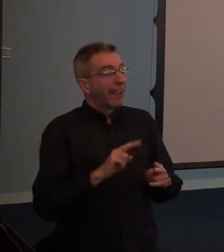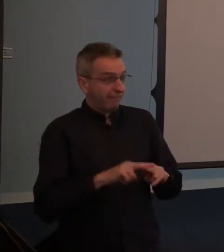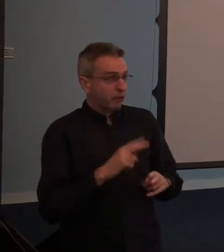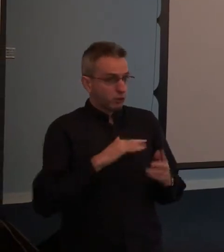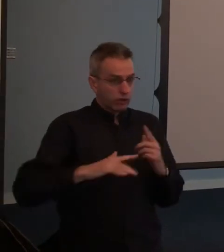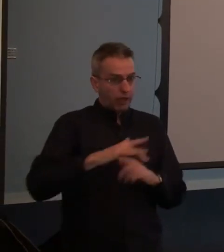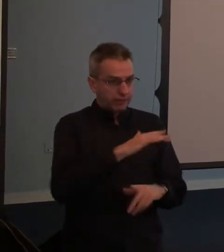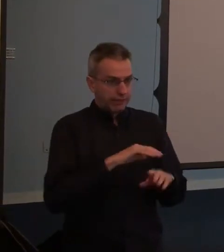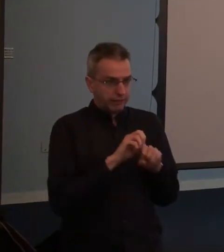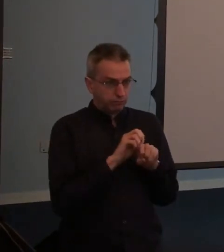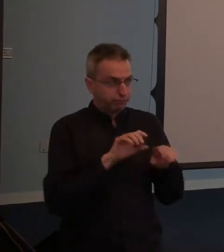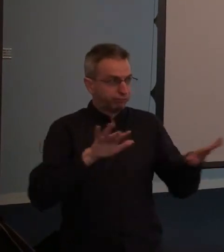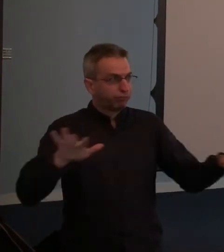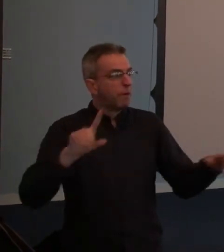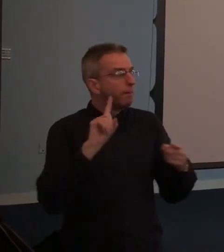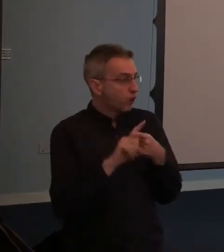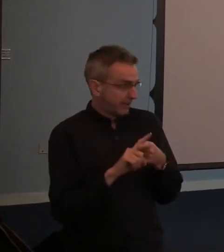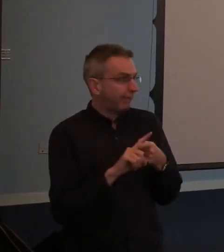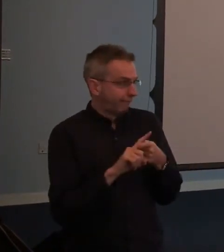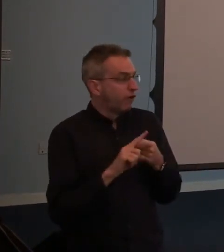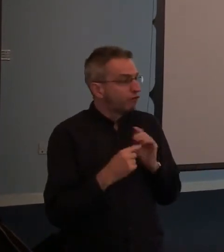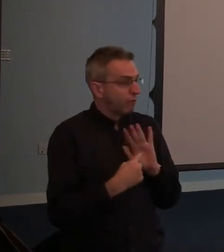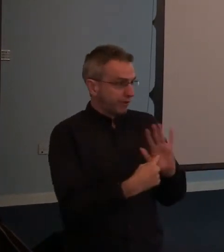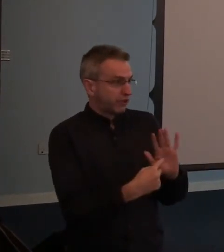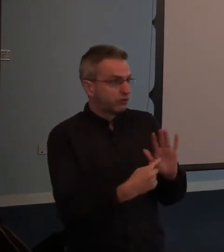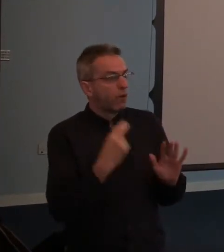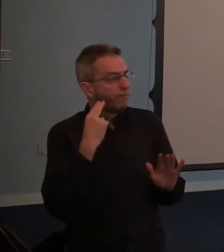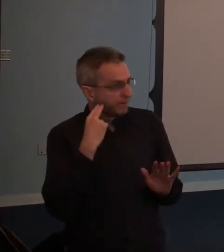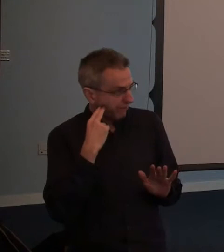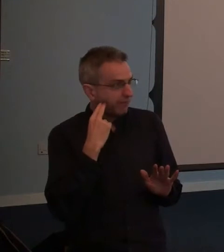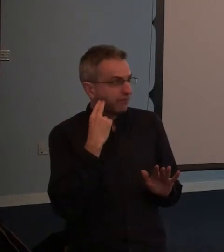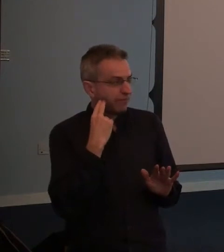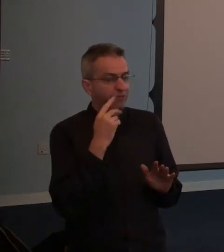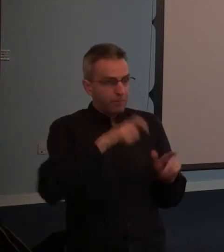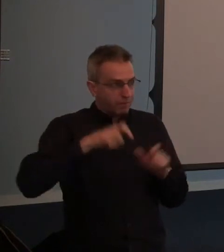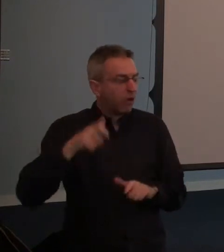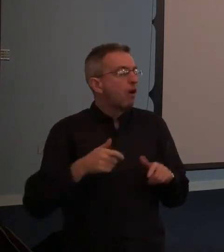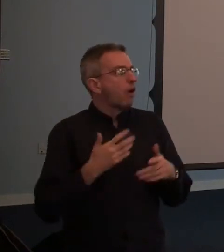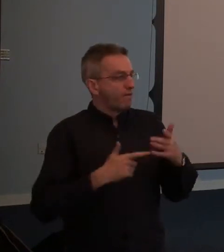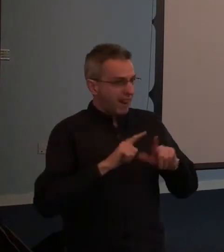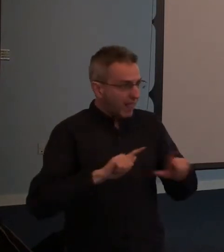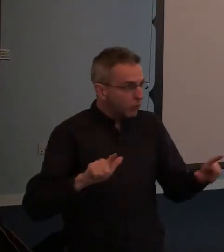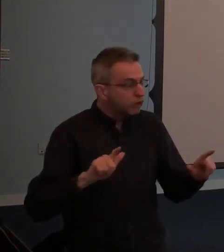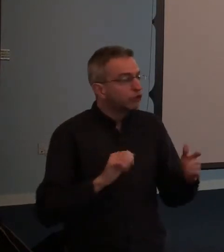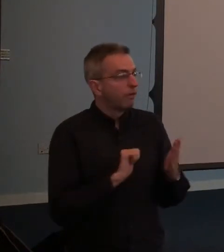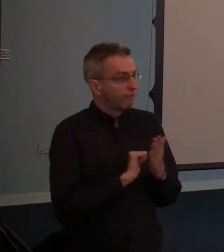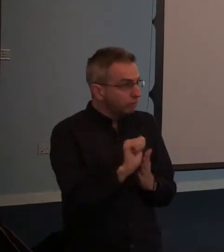I think for a long time, deaf communities have believed that if we can give positive representation of deaf people to